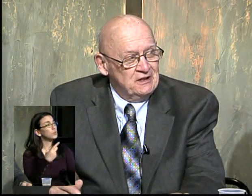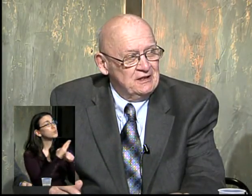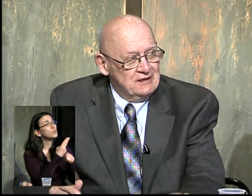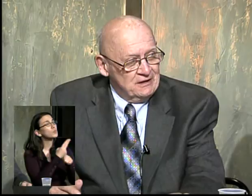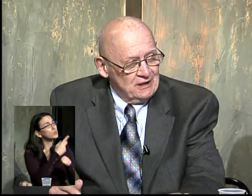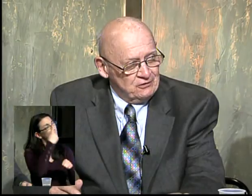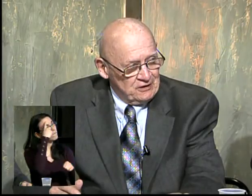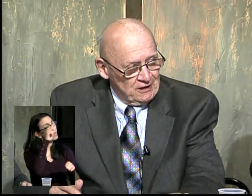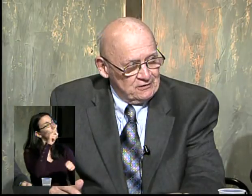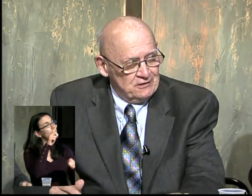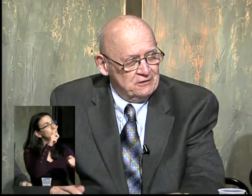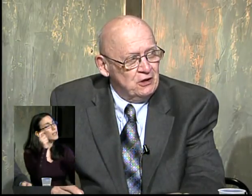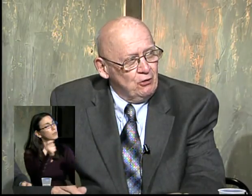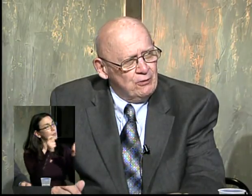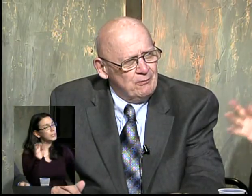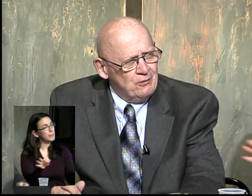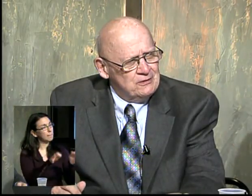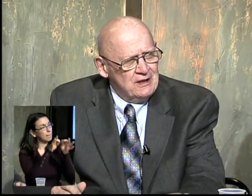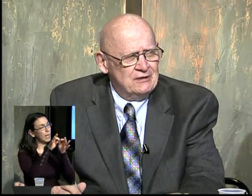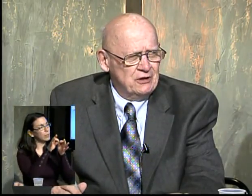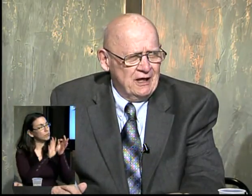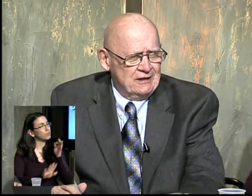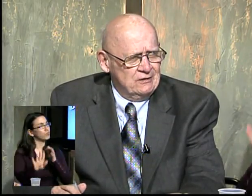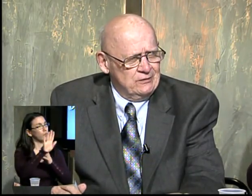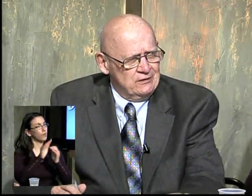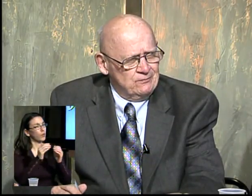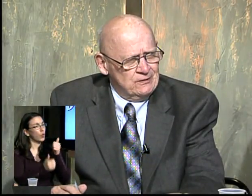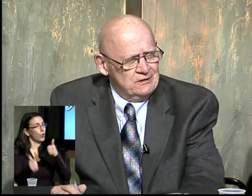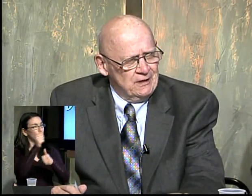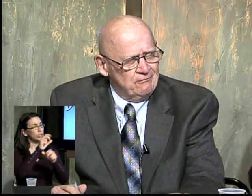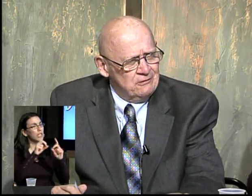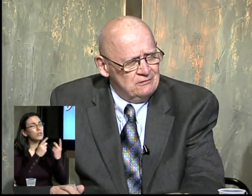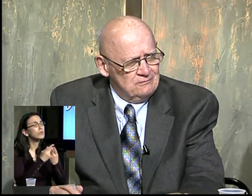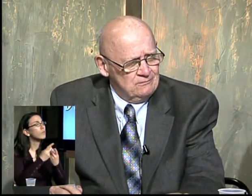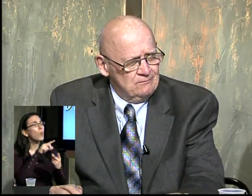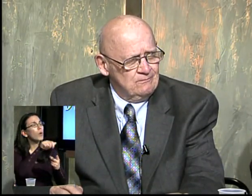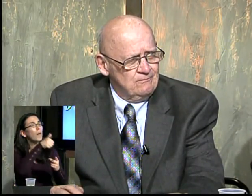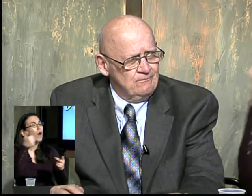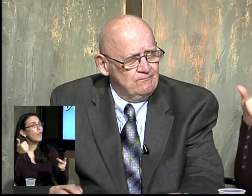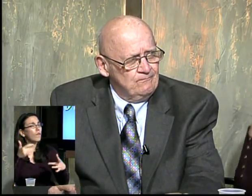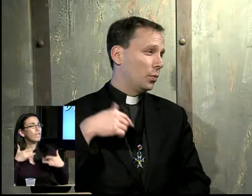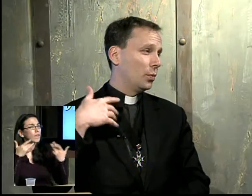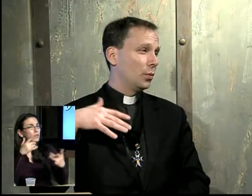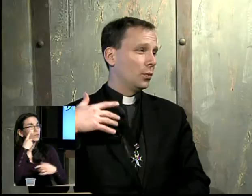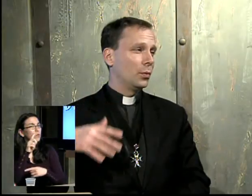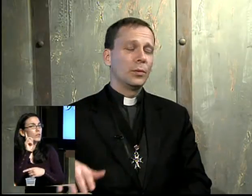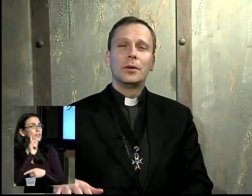masses in the Archdiocese. What about other activities for the deaf?